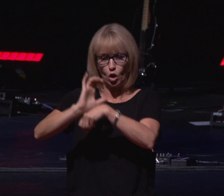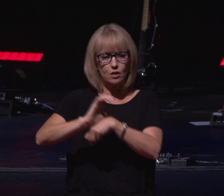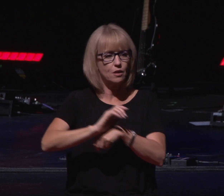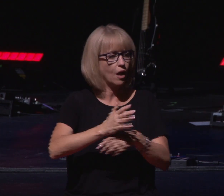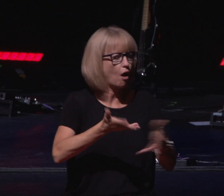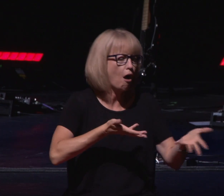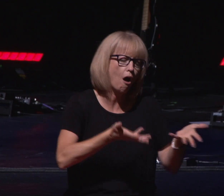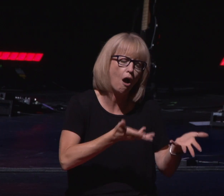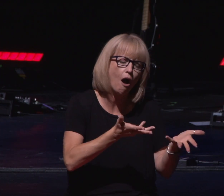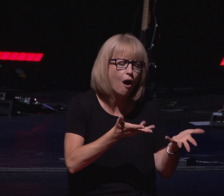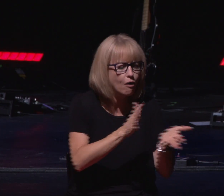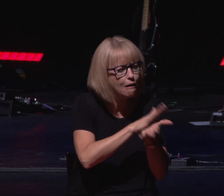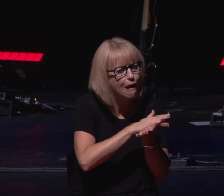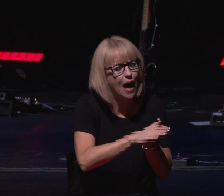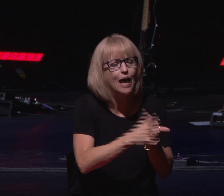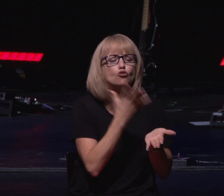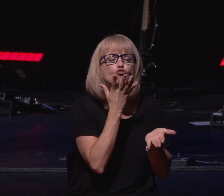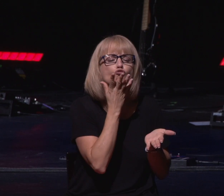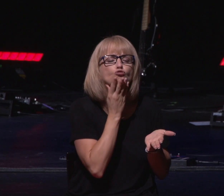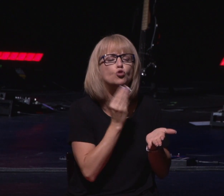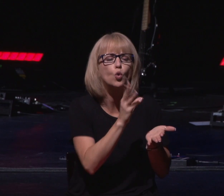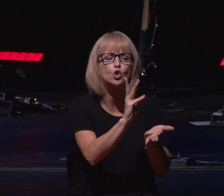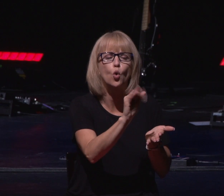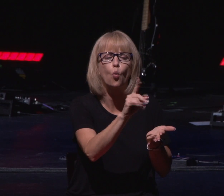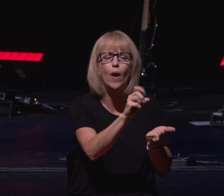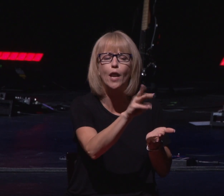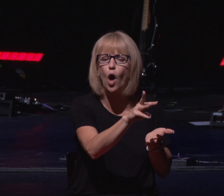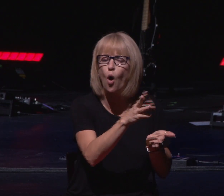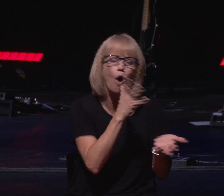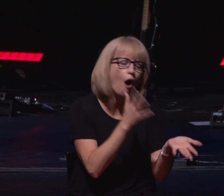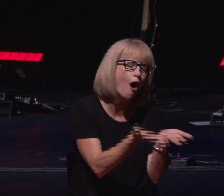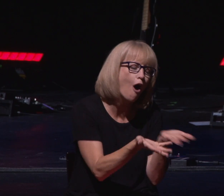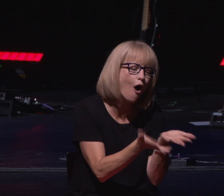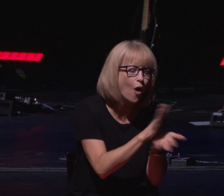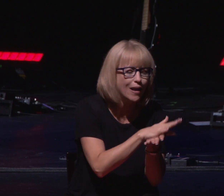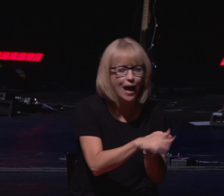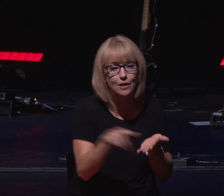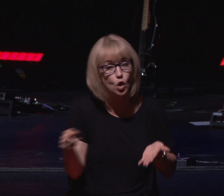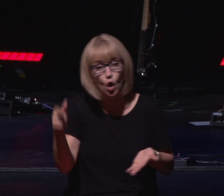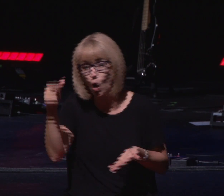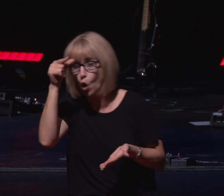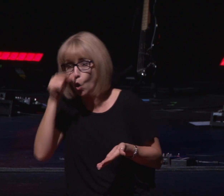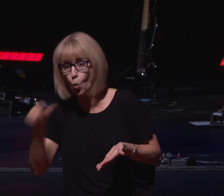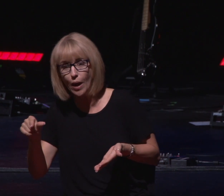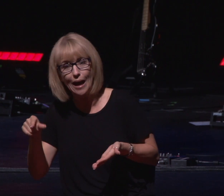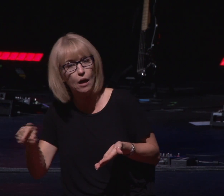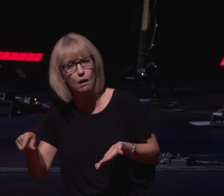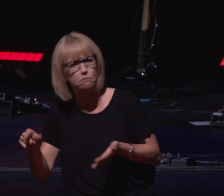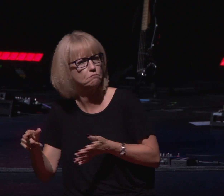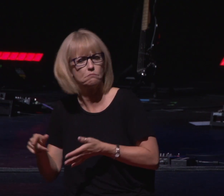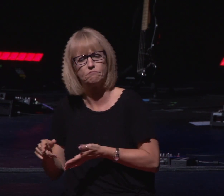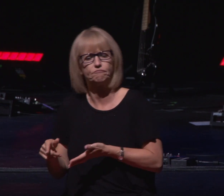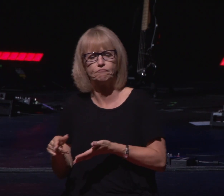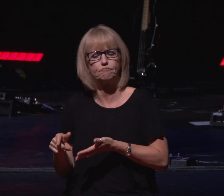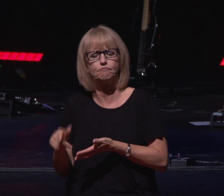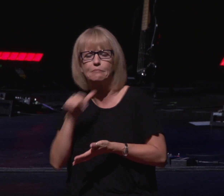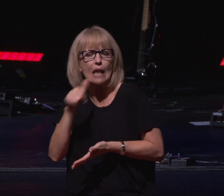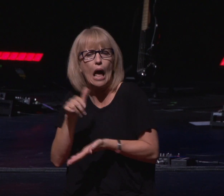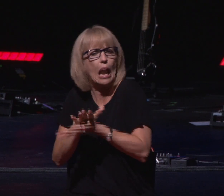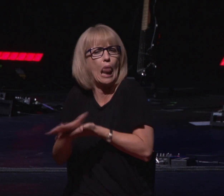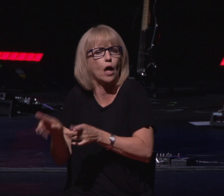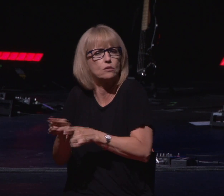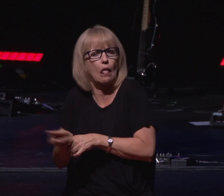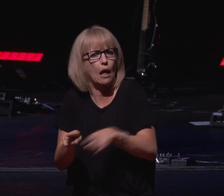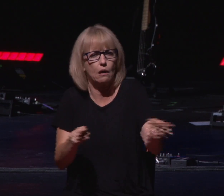Greek widows. Now, this wasn't a problem between black and white and brown. This is a problem between ethnic groups.